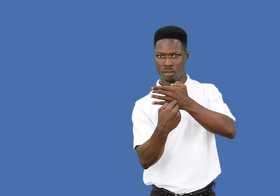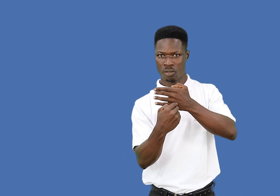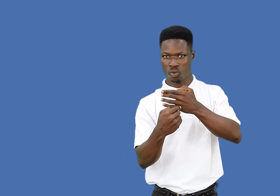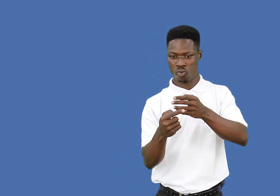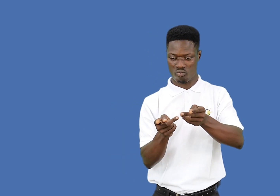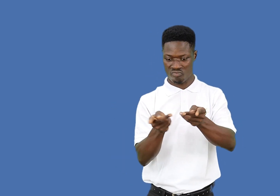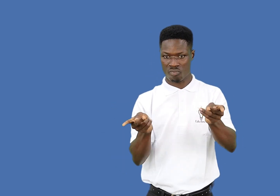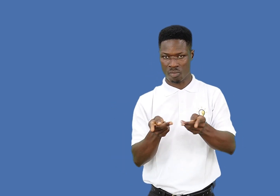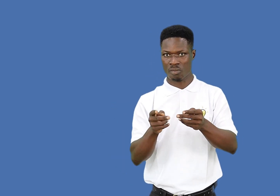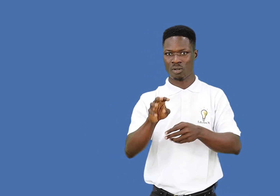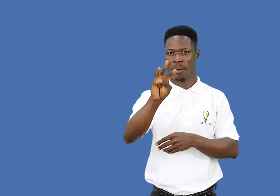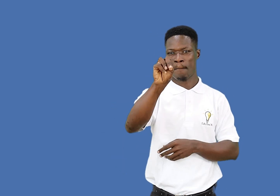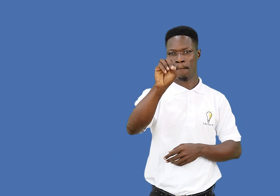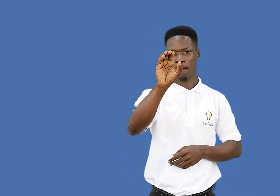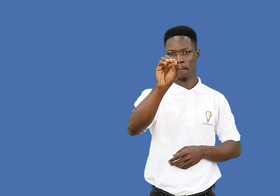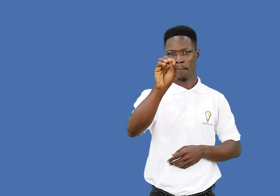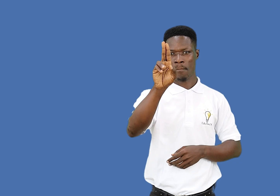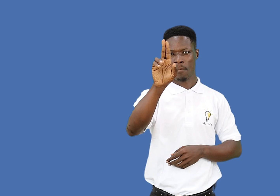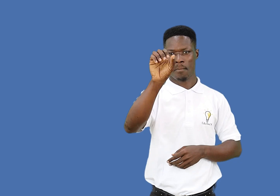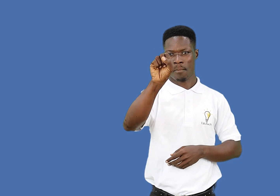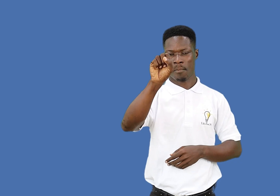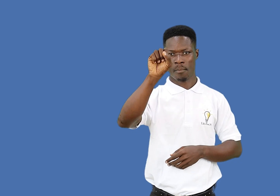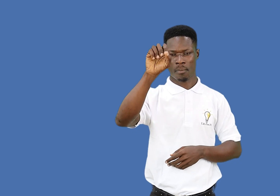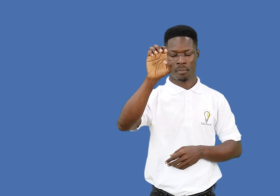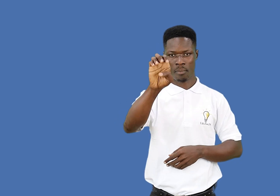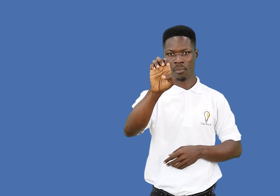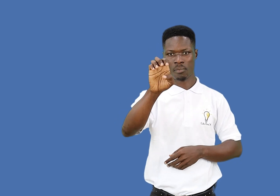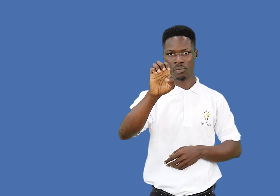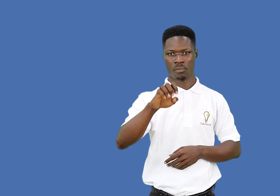That's the place where we insert the mouse.